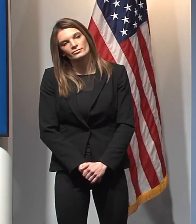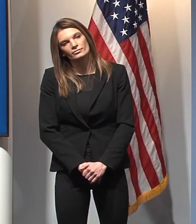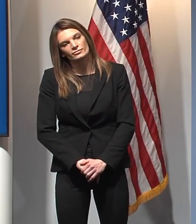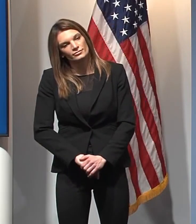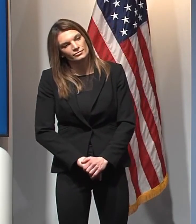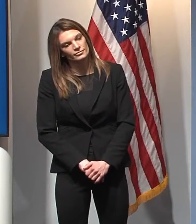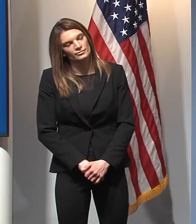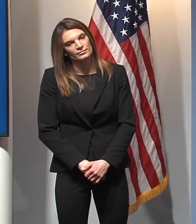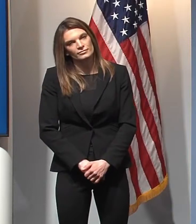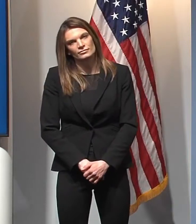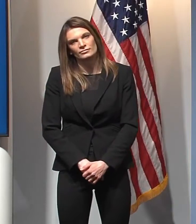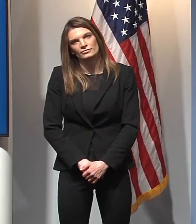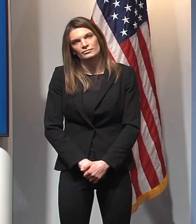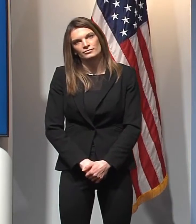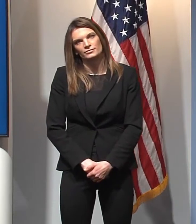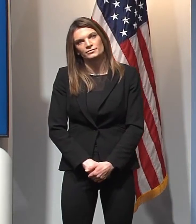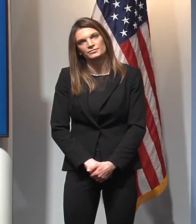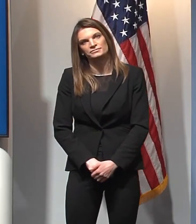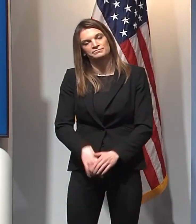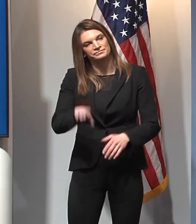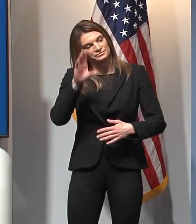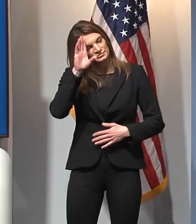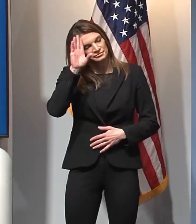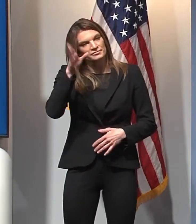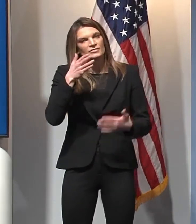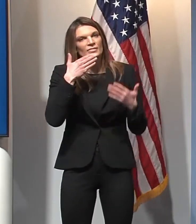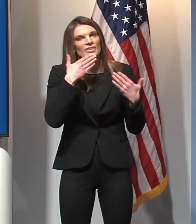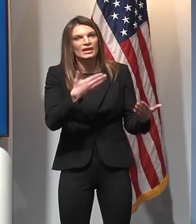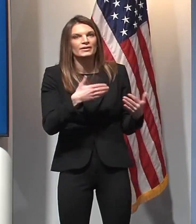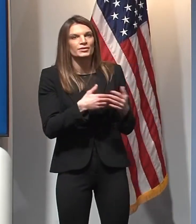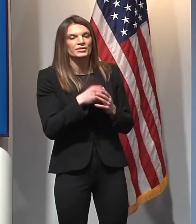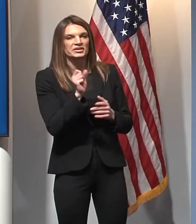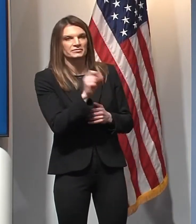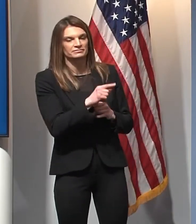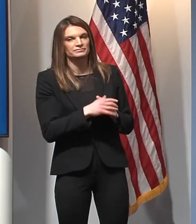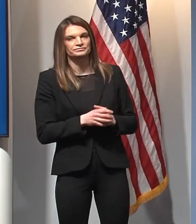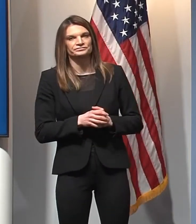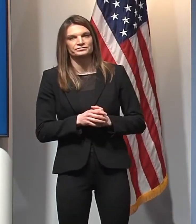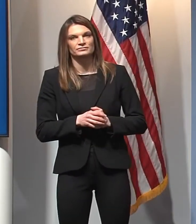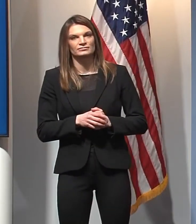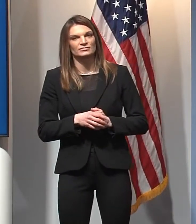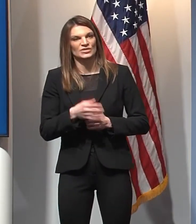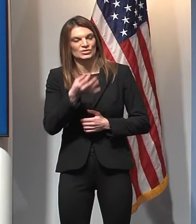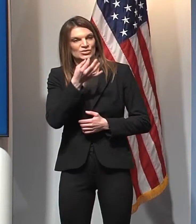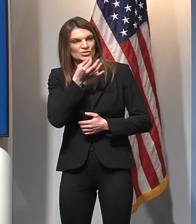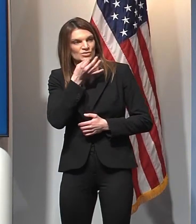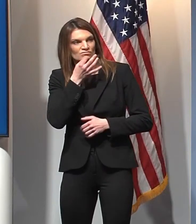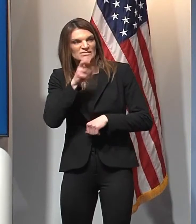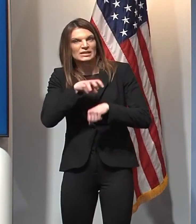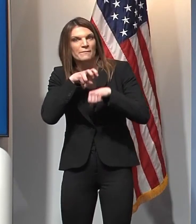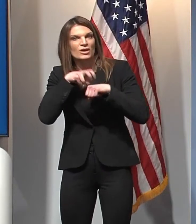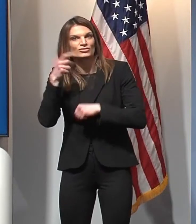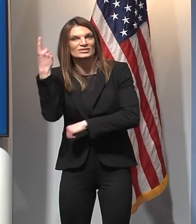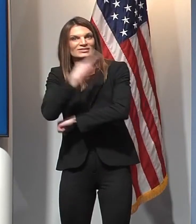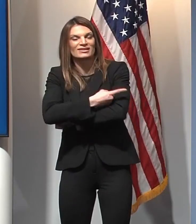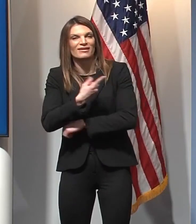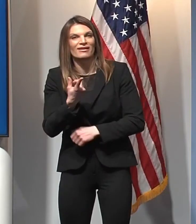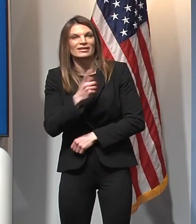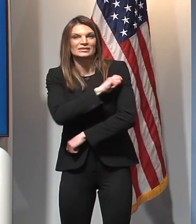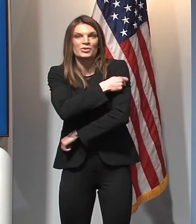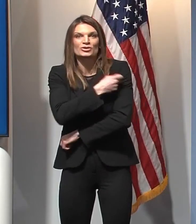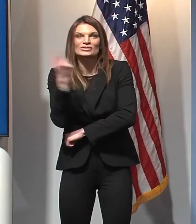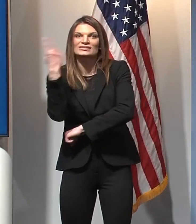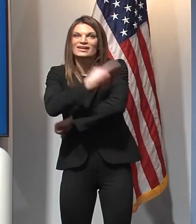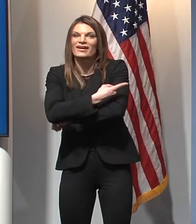Hi, thanks, Governor. I was wondering, how concerned are you about St. Patrick's Day events or spring break coming up for